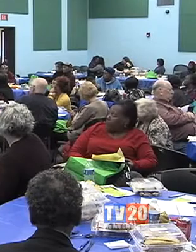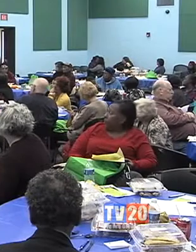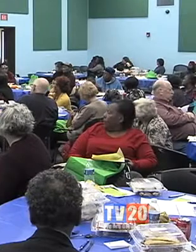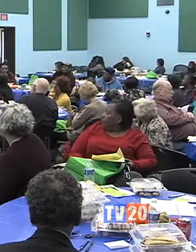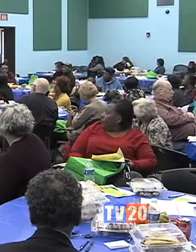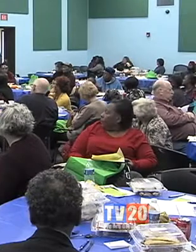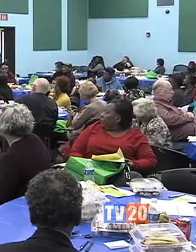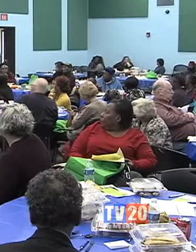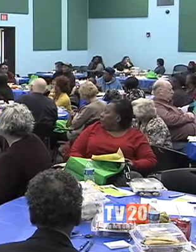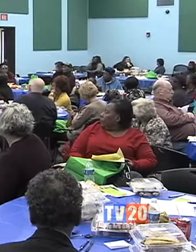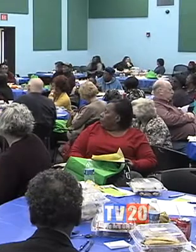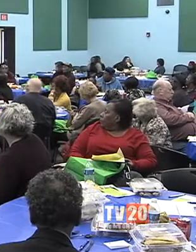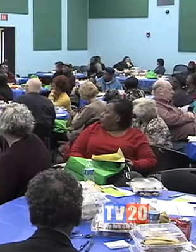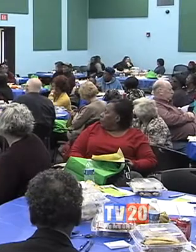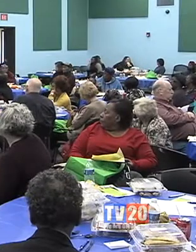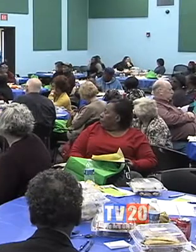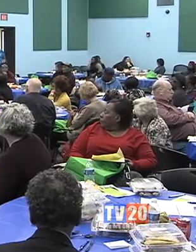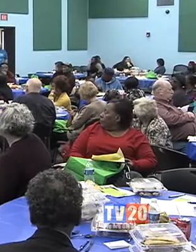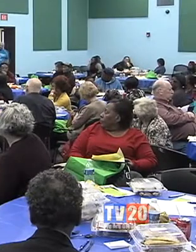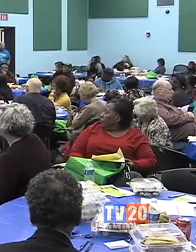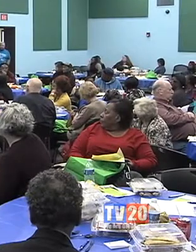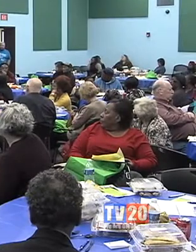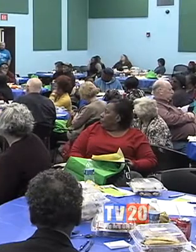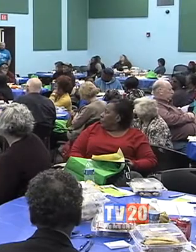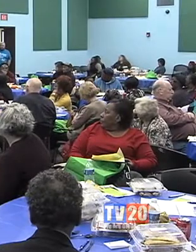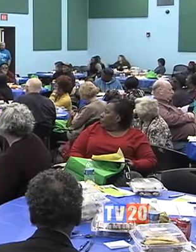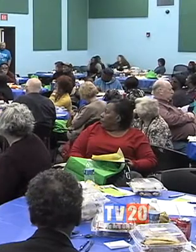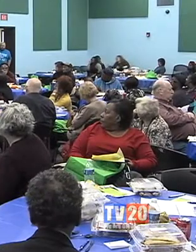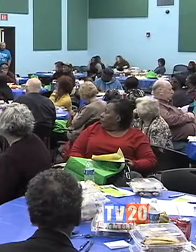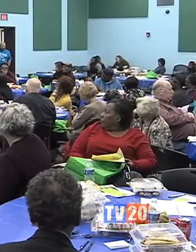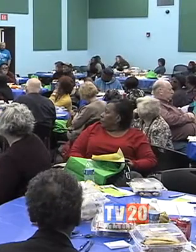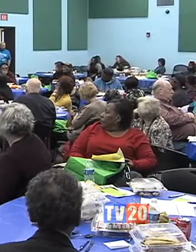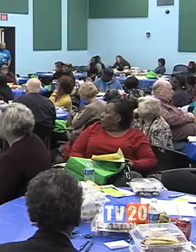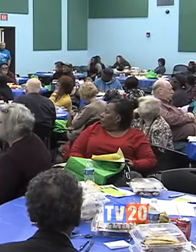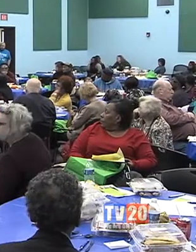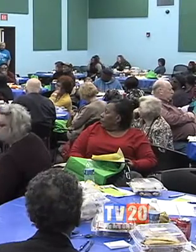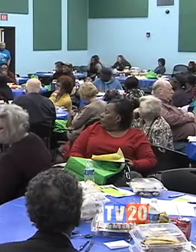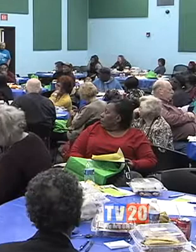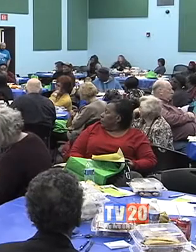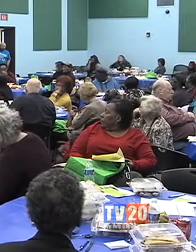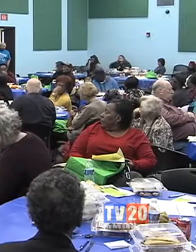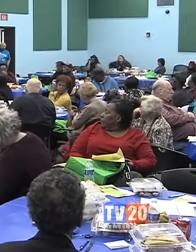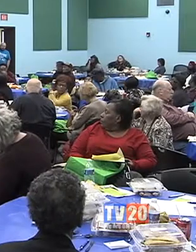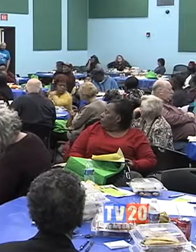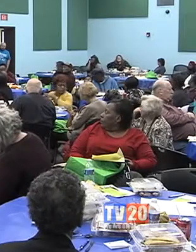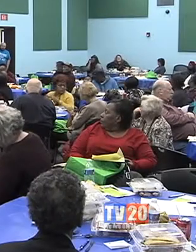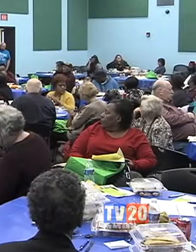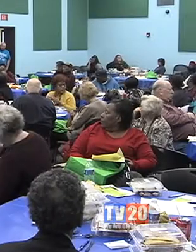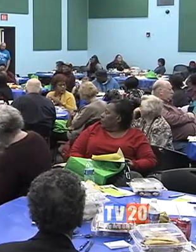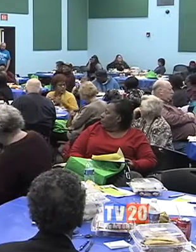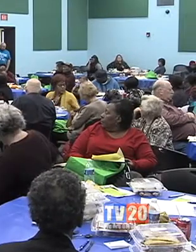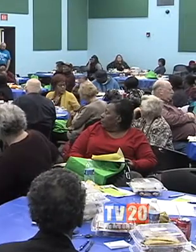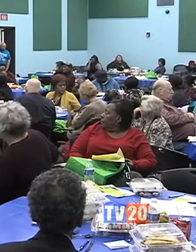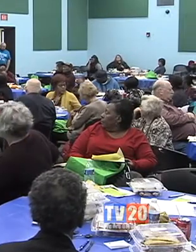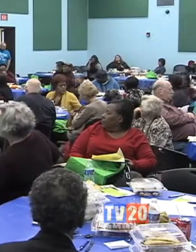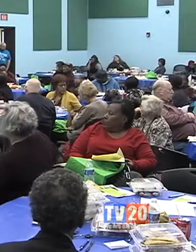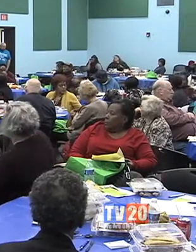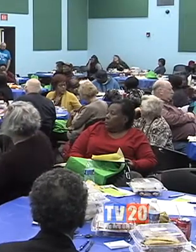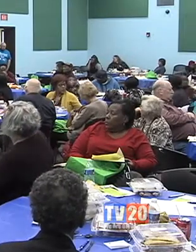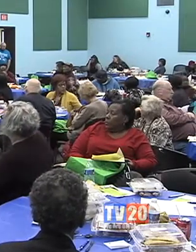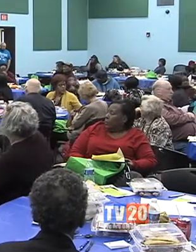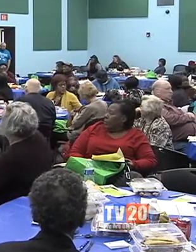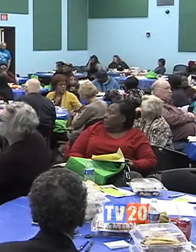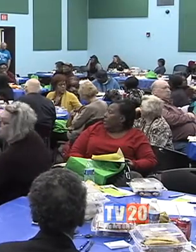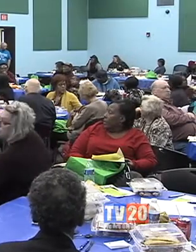more has more sensitivity and love, and maybe that will contribute to the decrease in